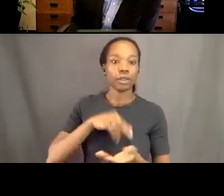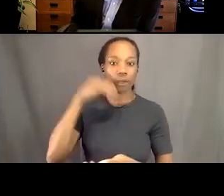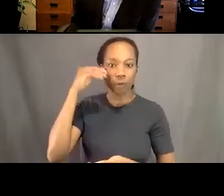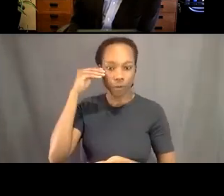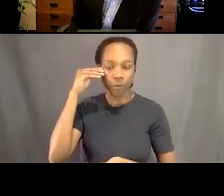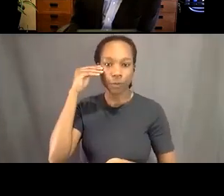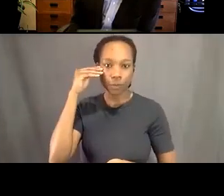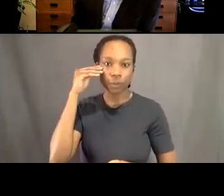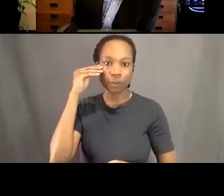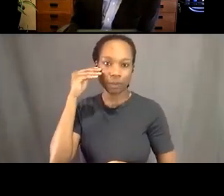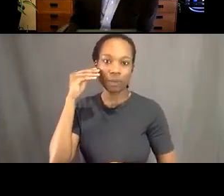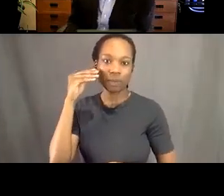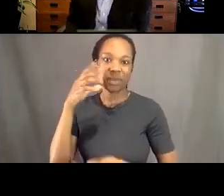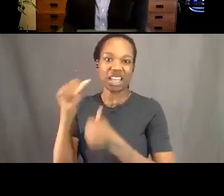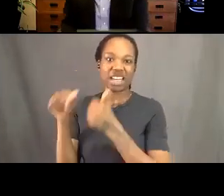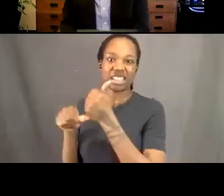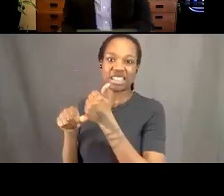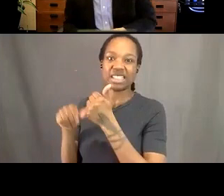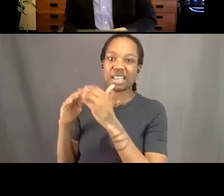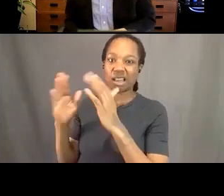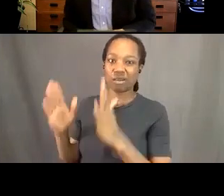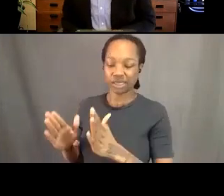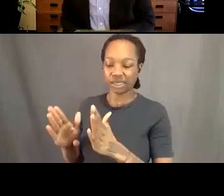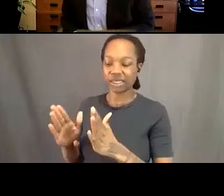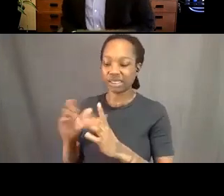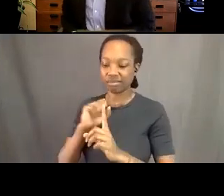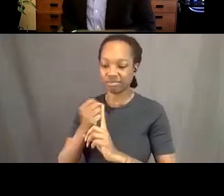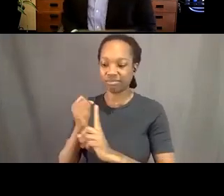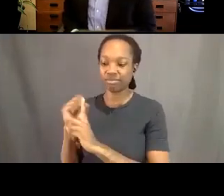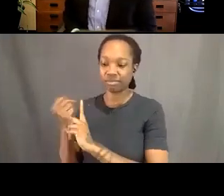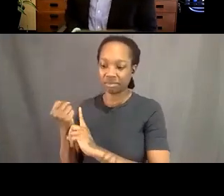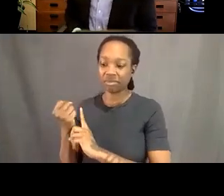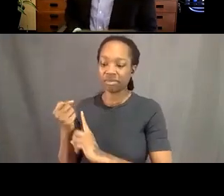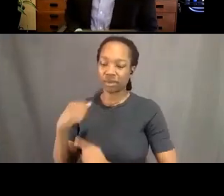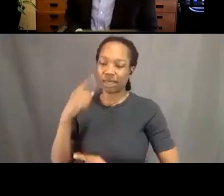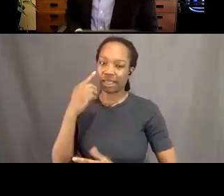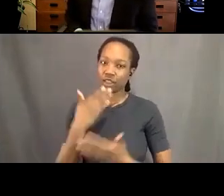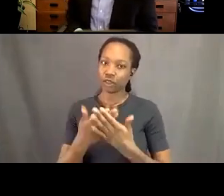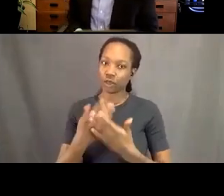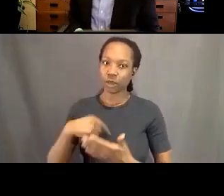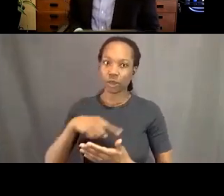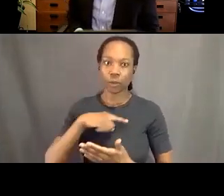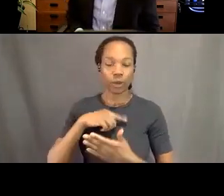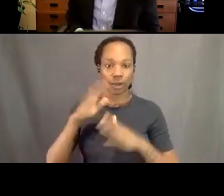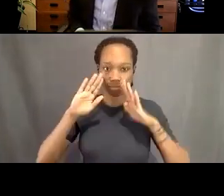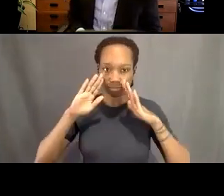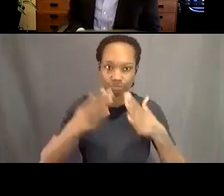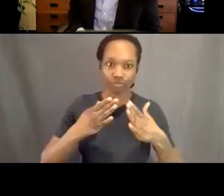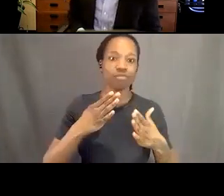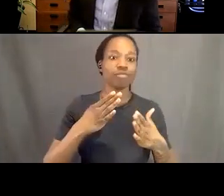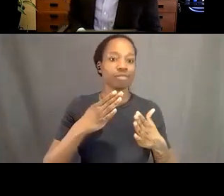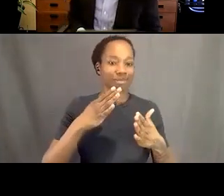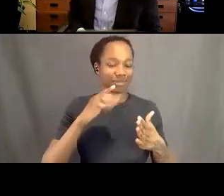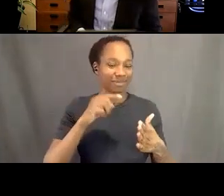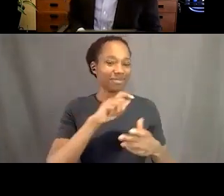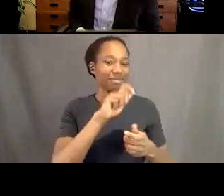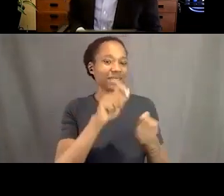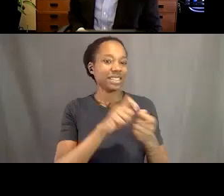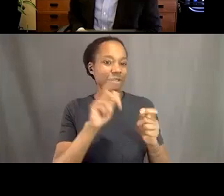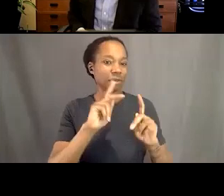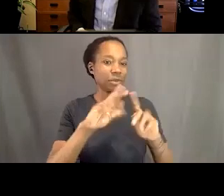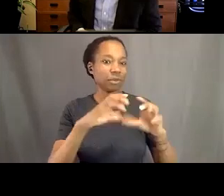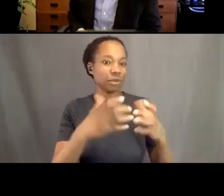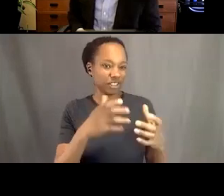think it's good that we are focusing on this population. I think we have more work to do working to ensure vaccination